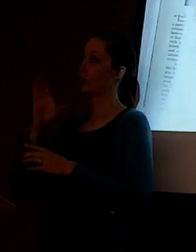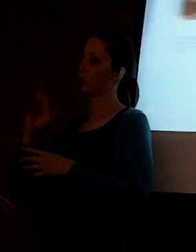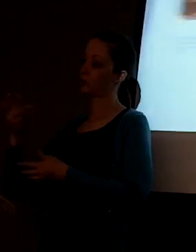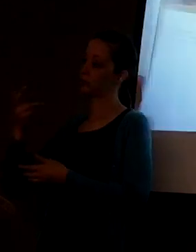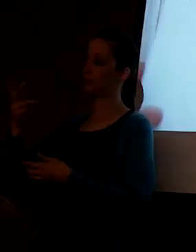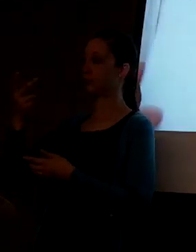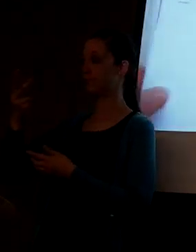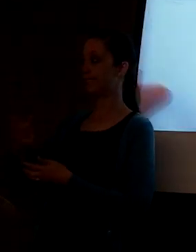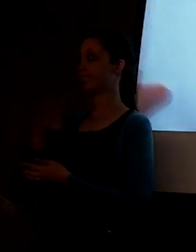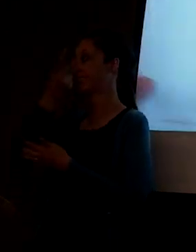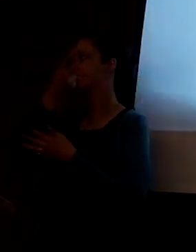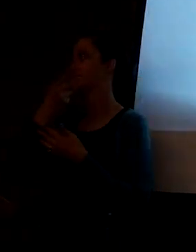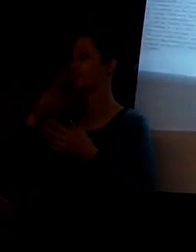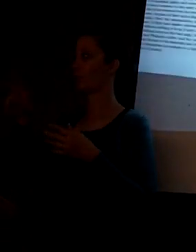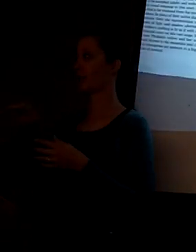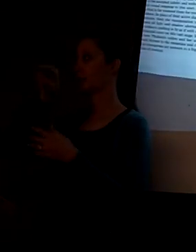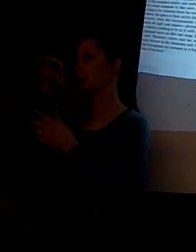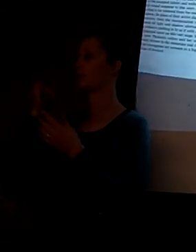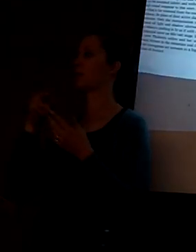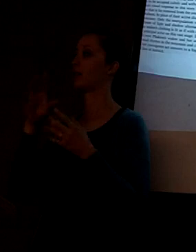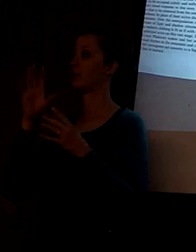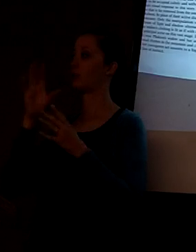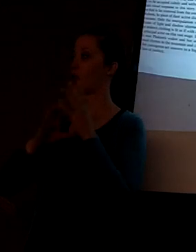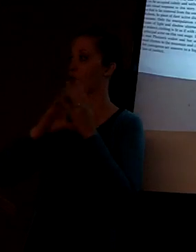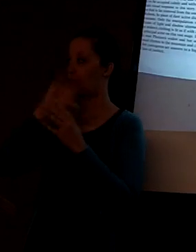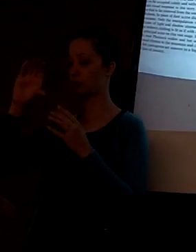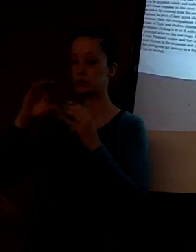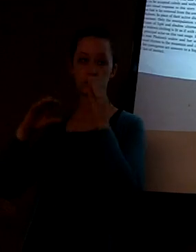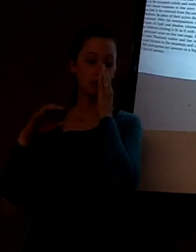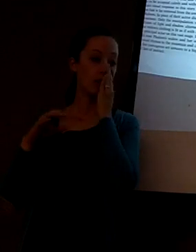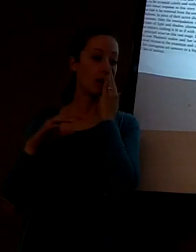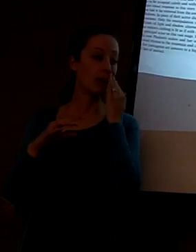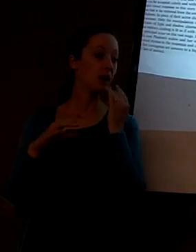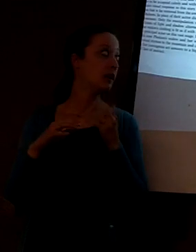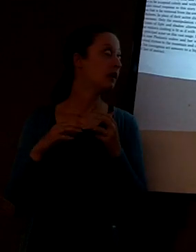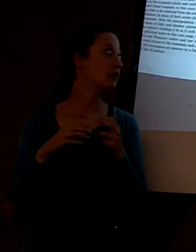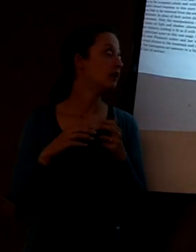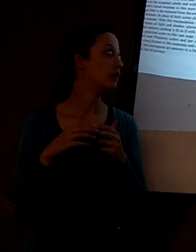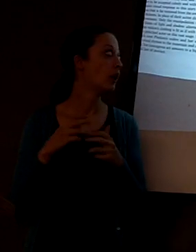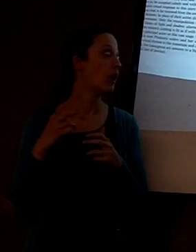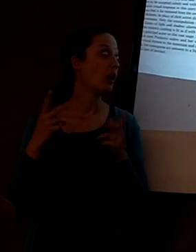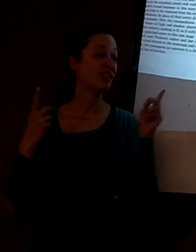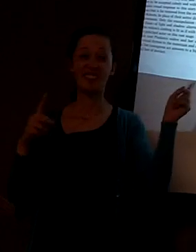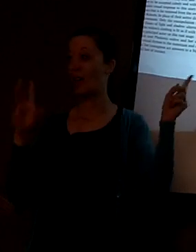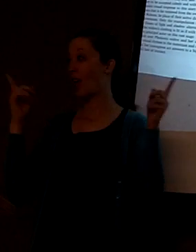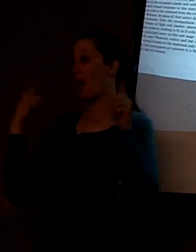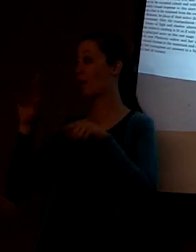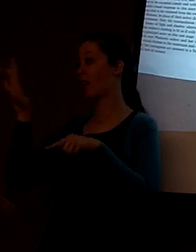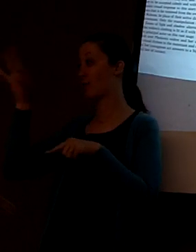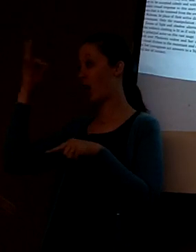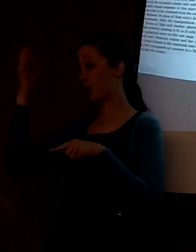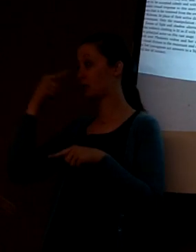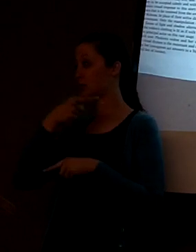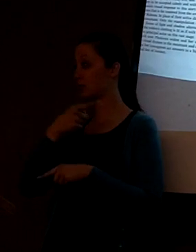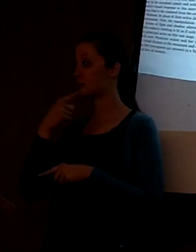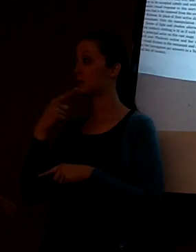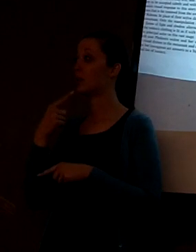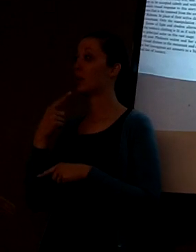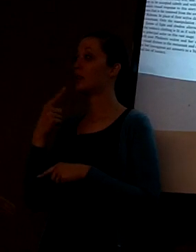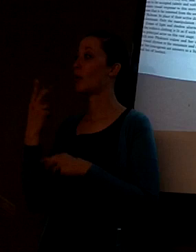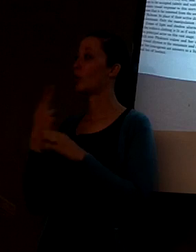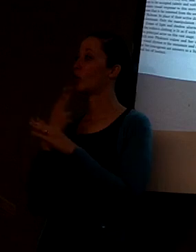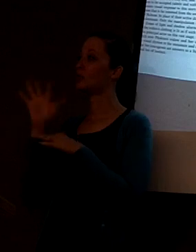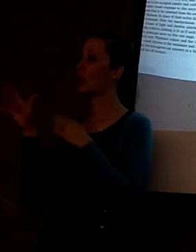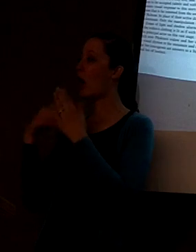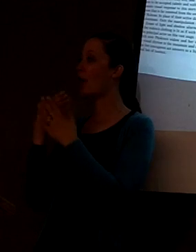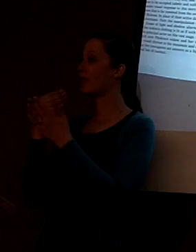remember, the big problem in France was they were consuming all of the capital in